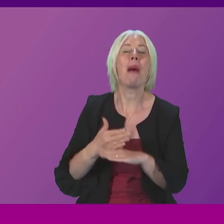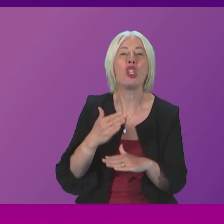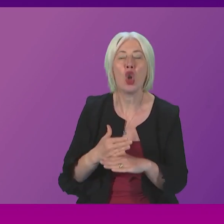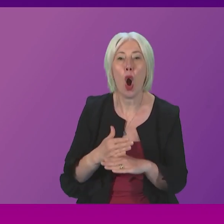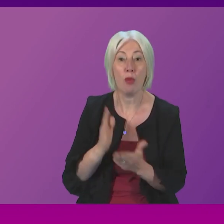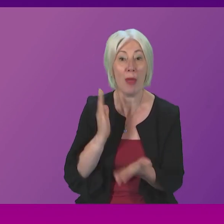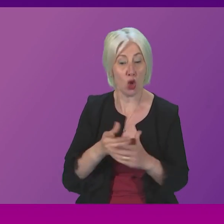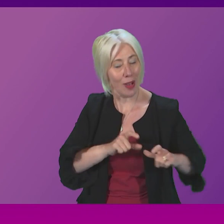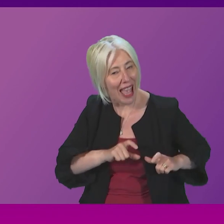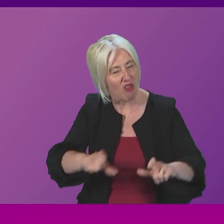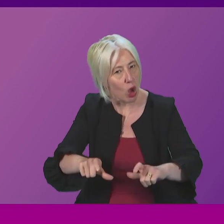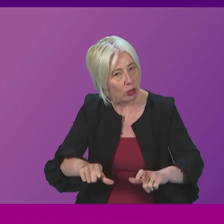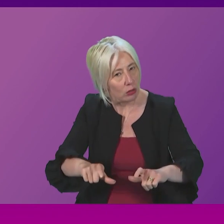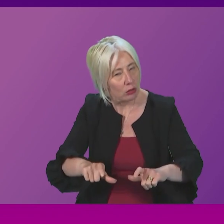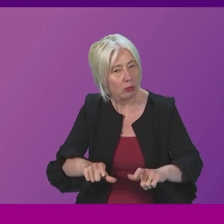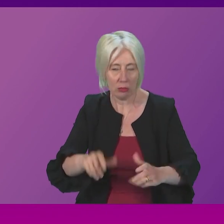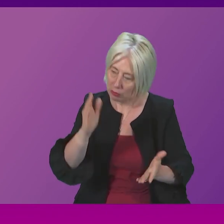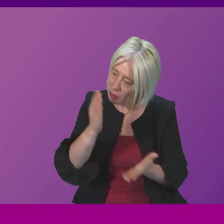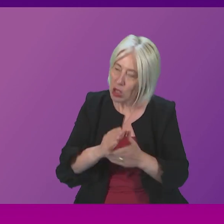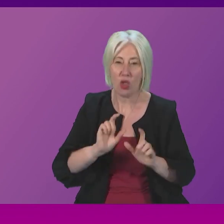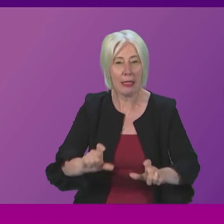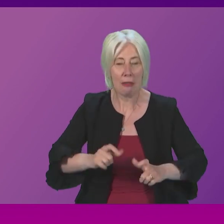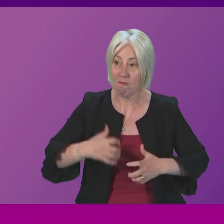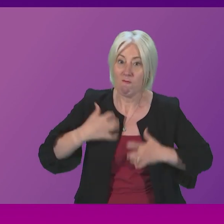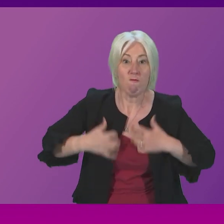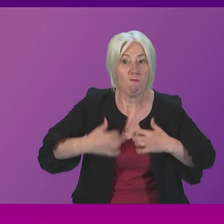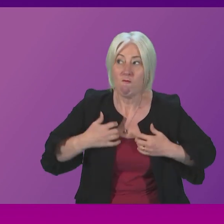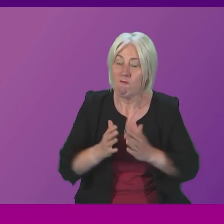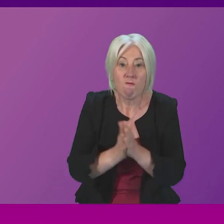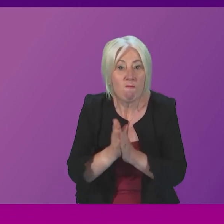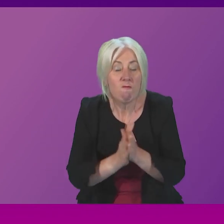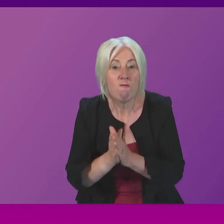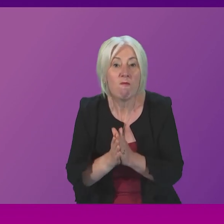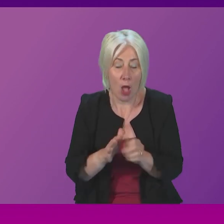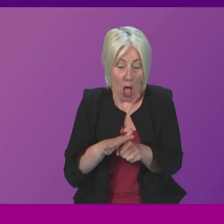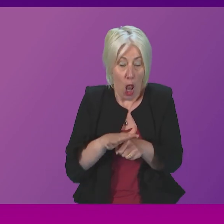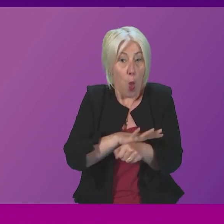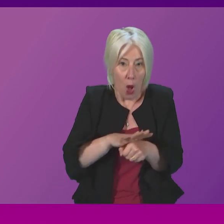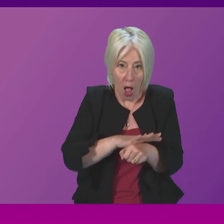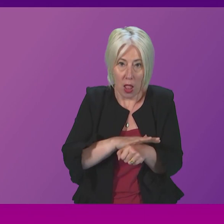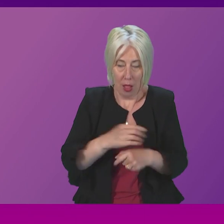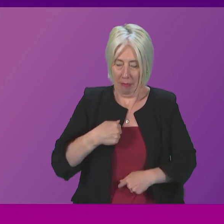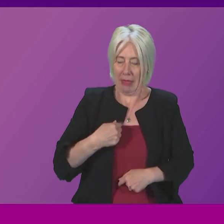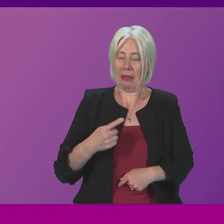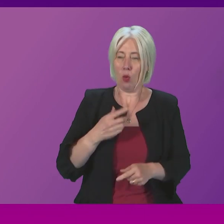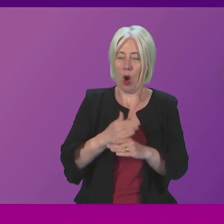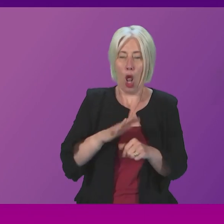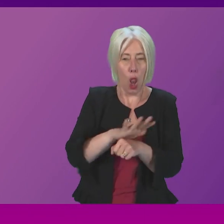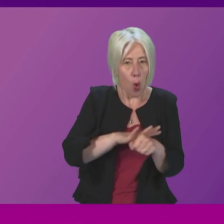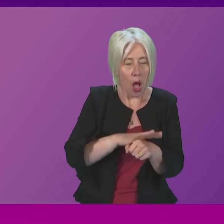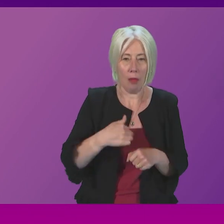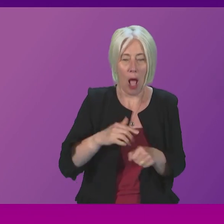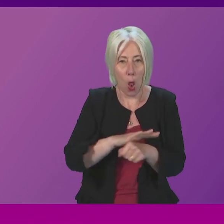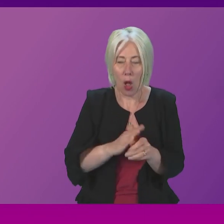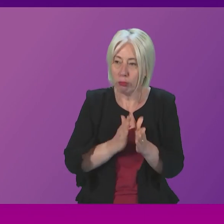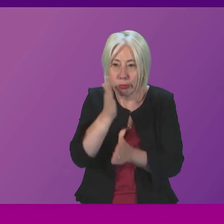sure they stay that way, is that they stay that enthused, that as a local individual, which is what I am, I go out